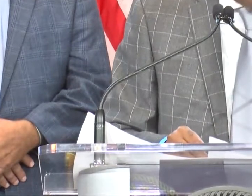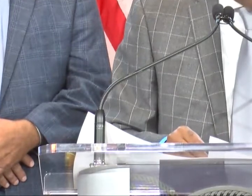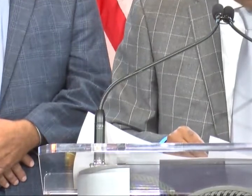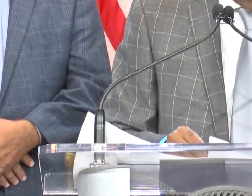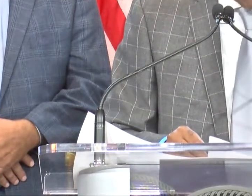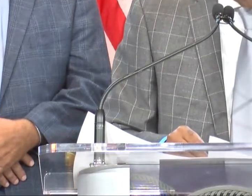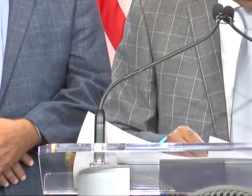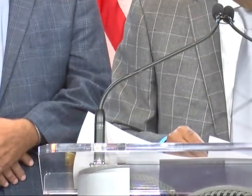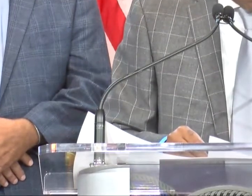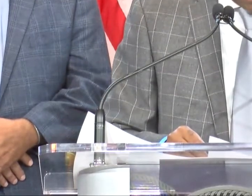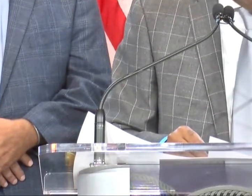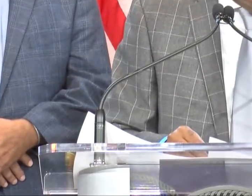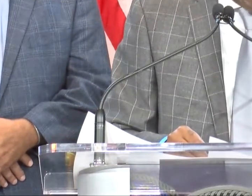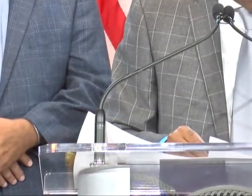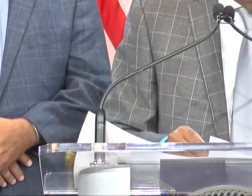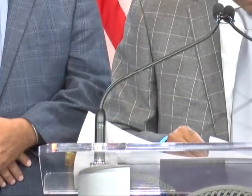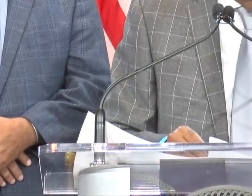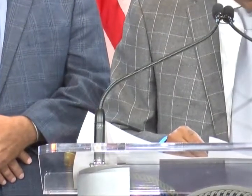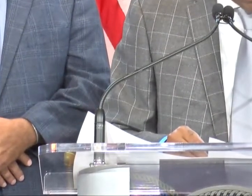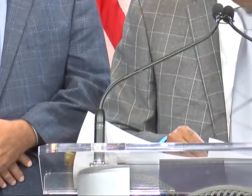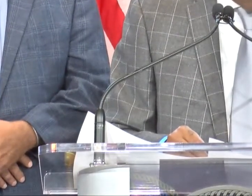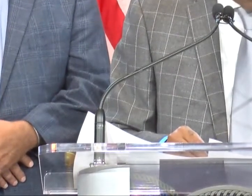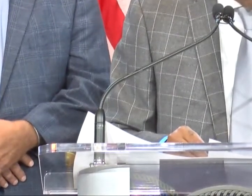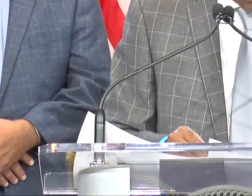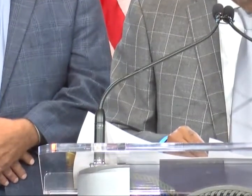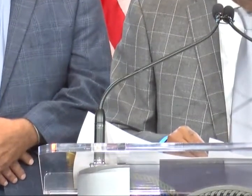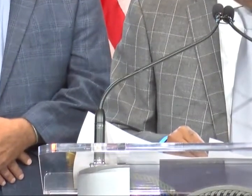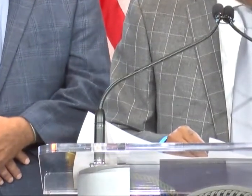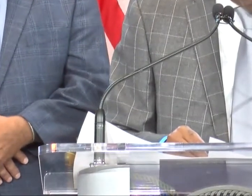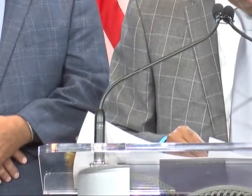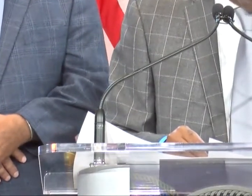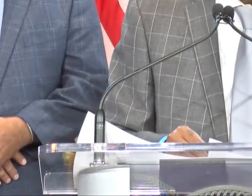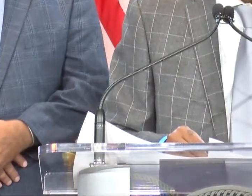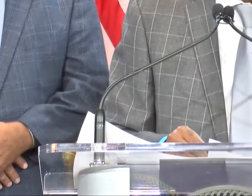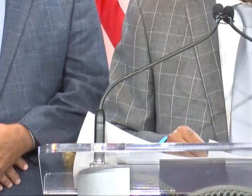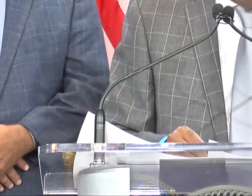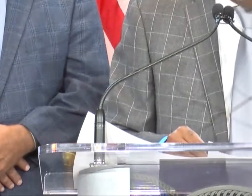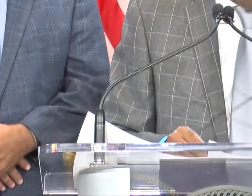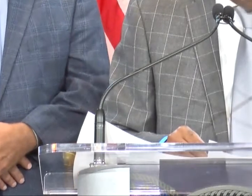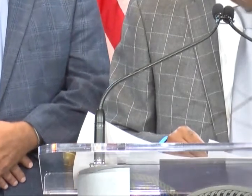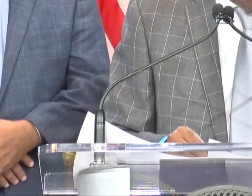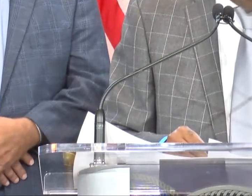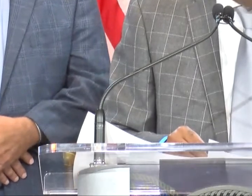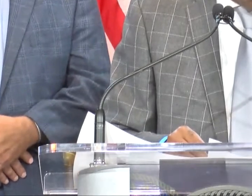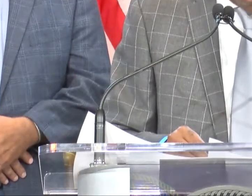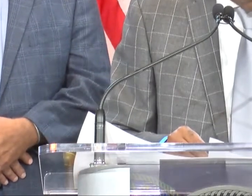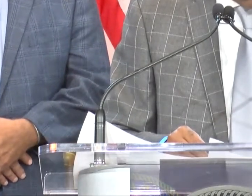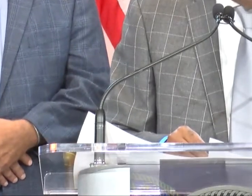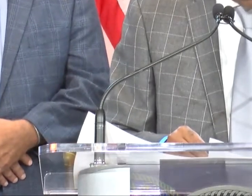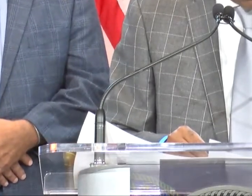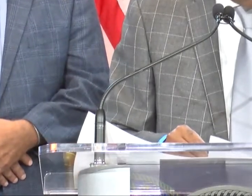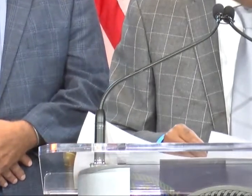letter from the Texas General Land Office stating that if she withdrew from the program